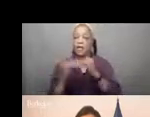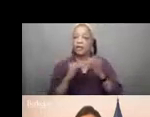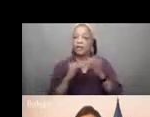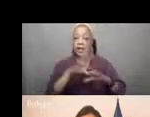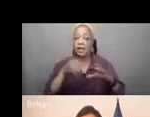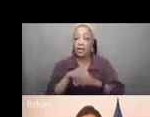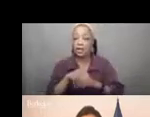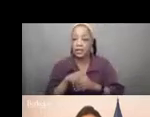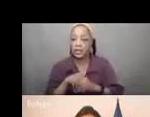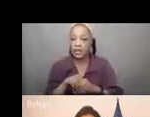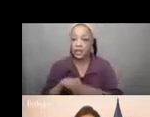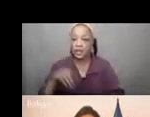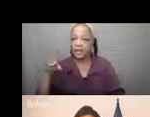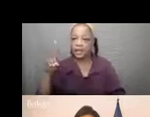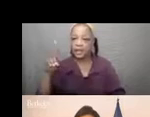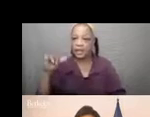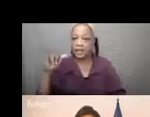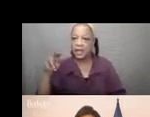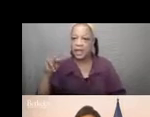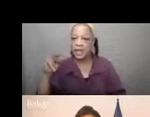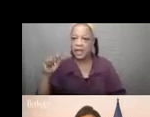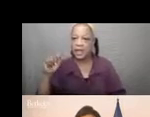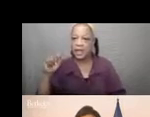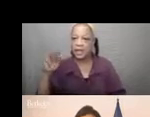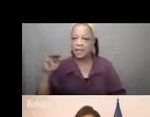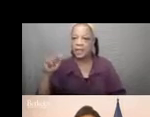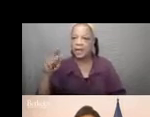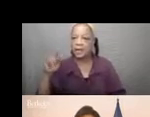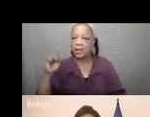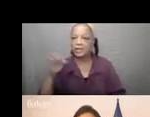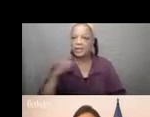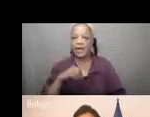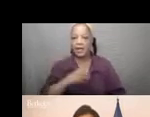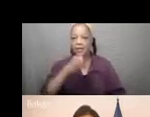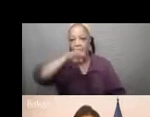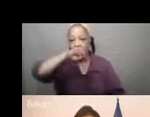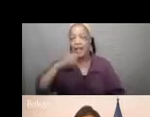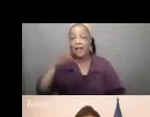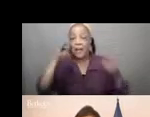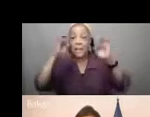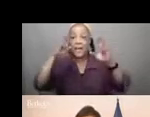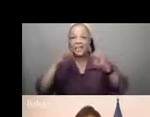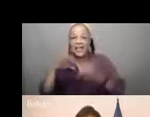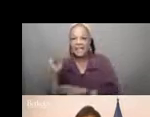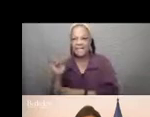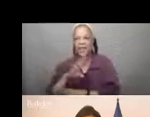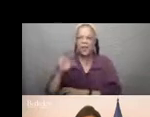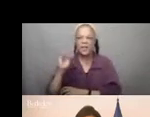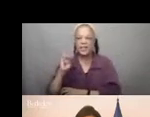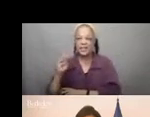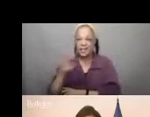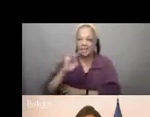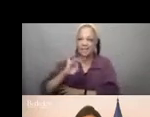and welcome everyone. I love the amazing and fierceness, so I receive it and I will channel it with all of you. Thank